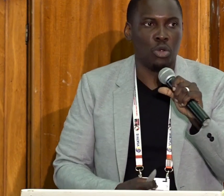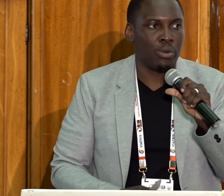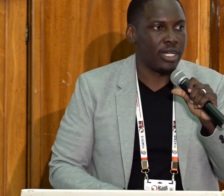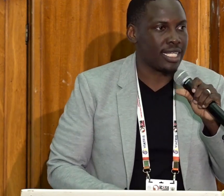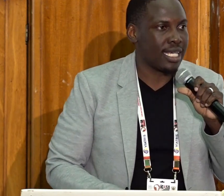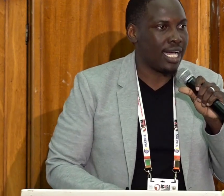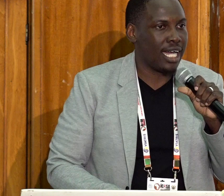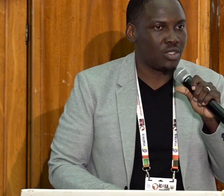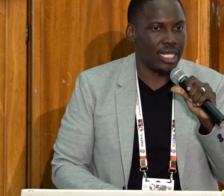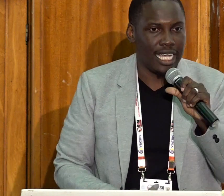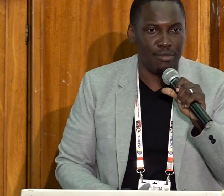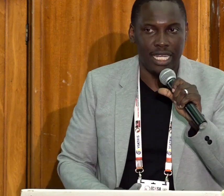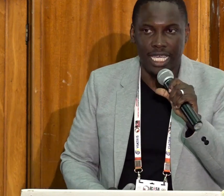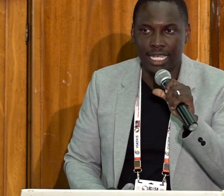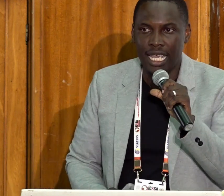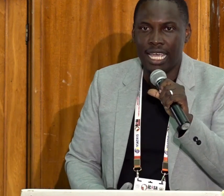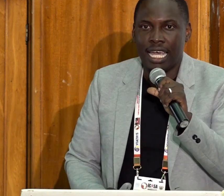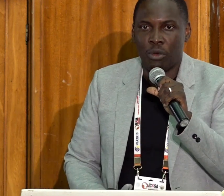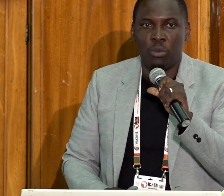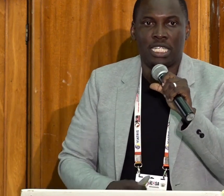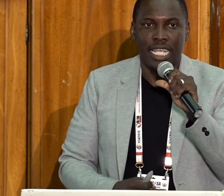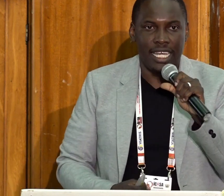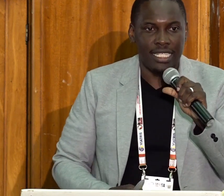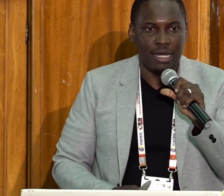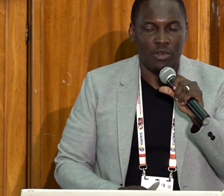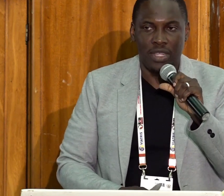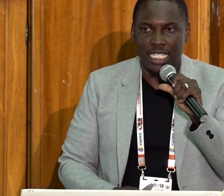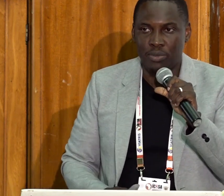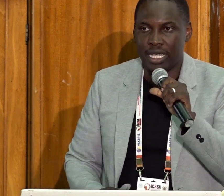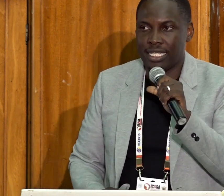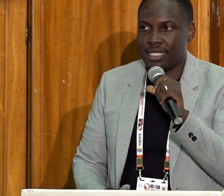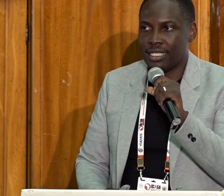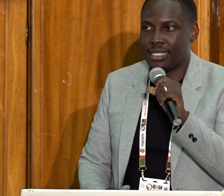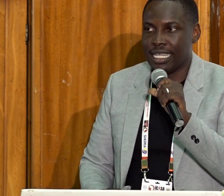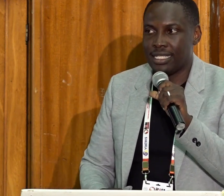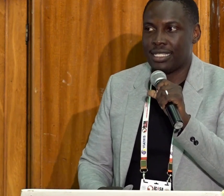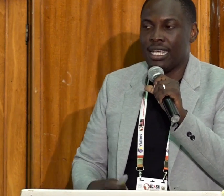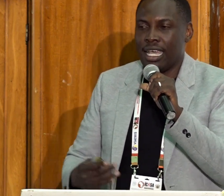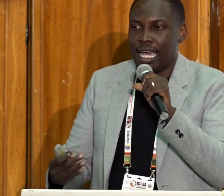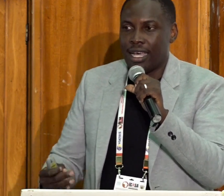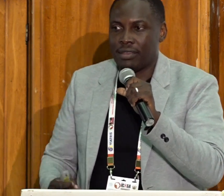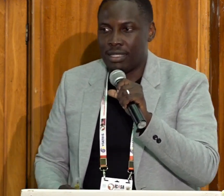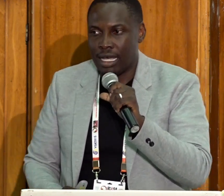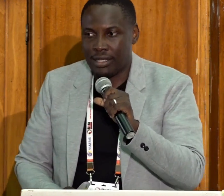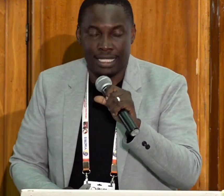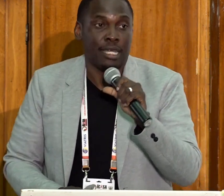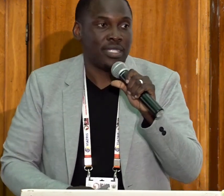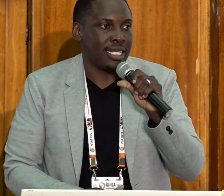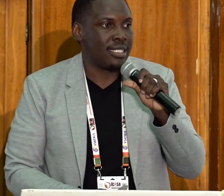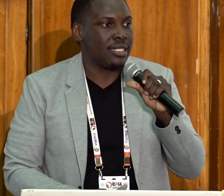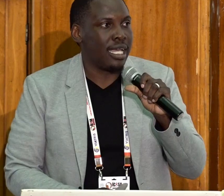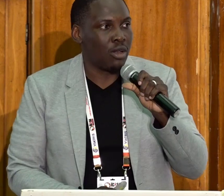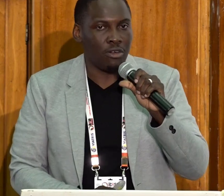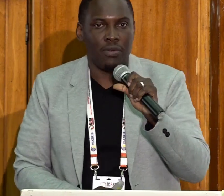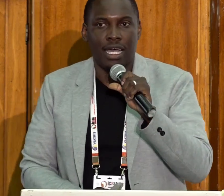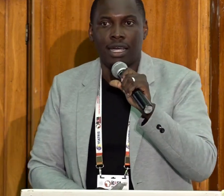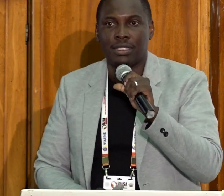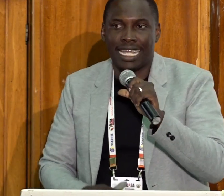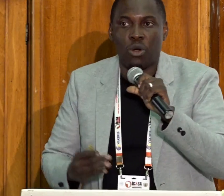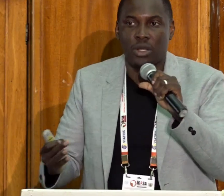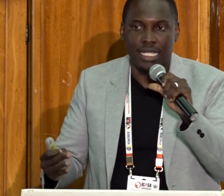these new products are actually coming in. We'll be sharing some of the experiences and the steps that a